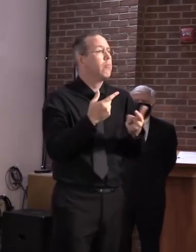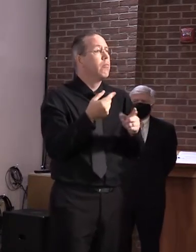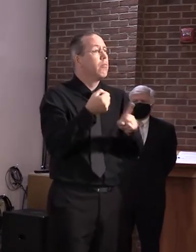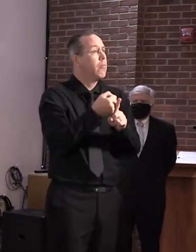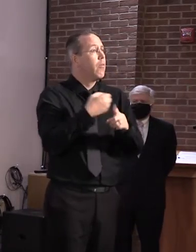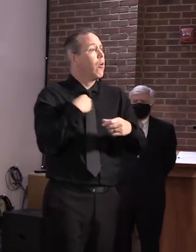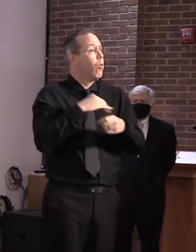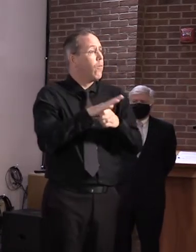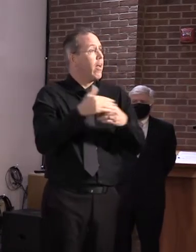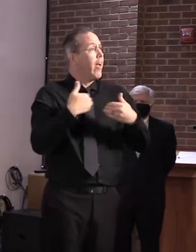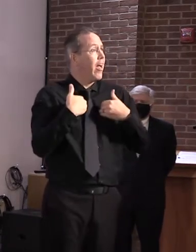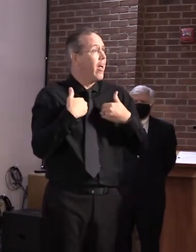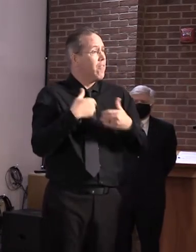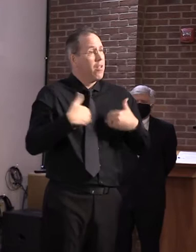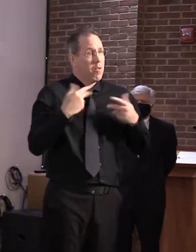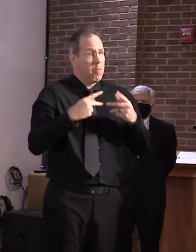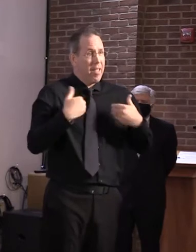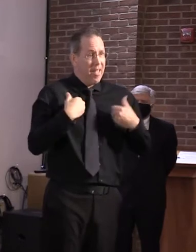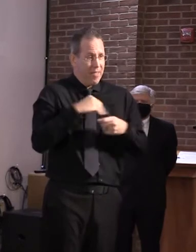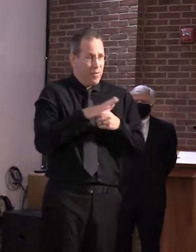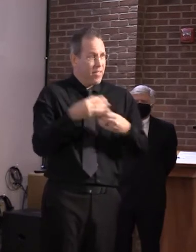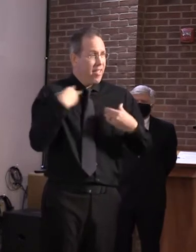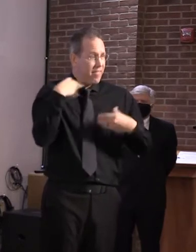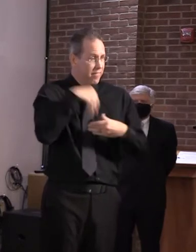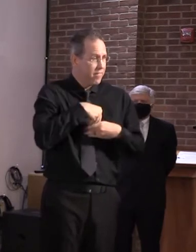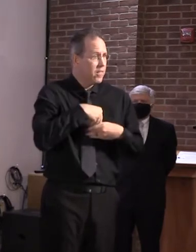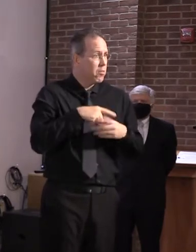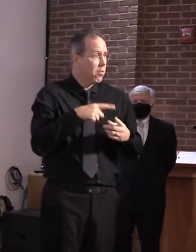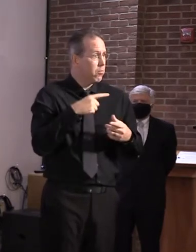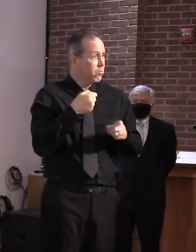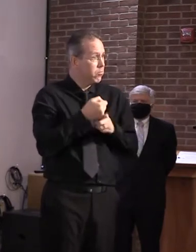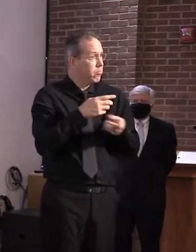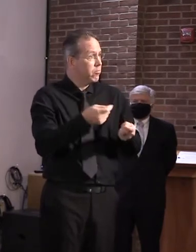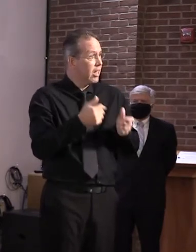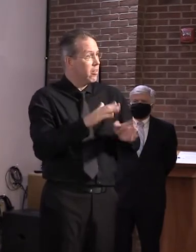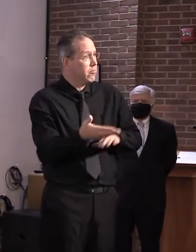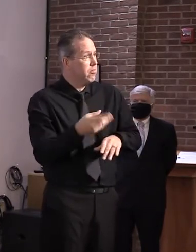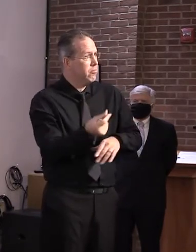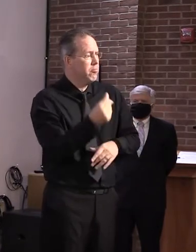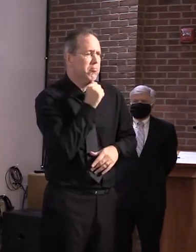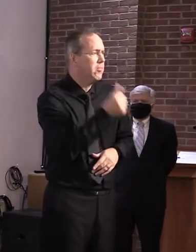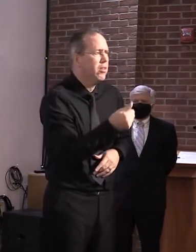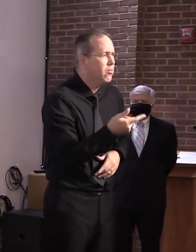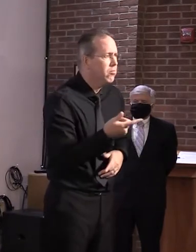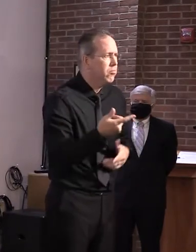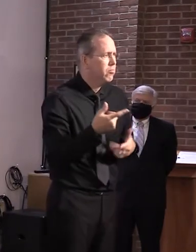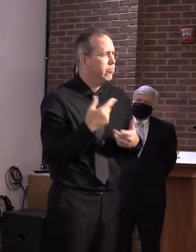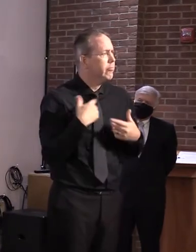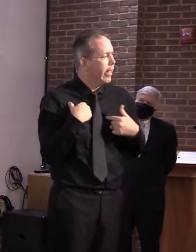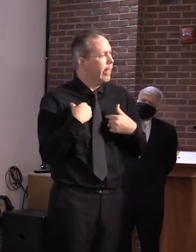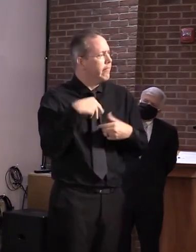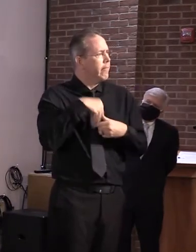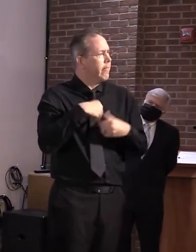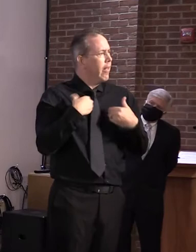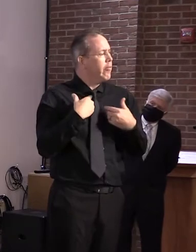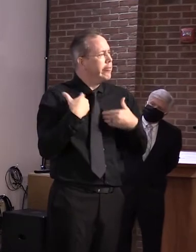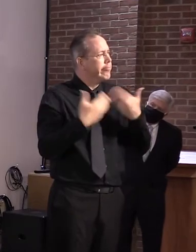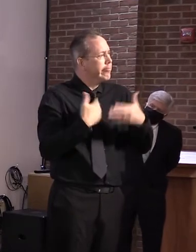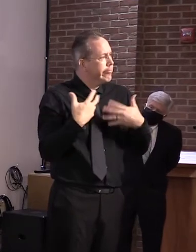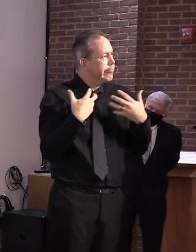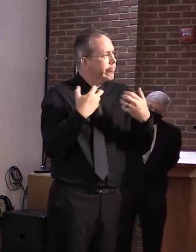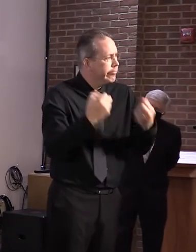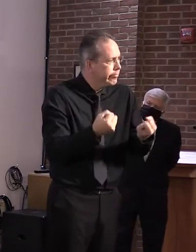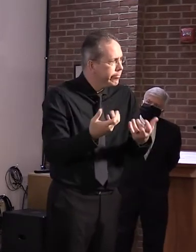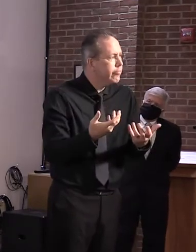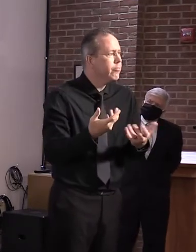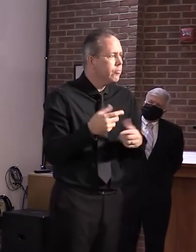notions that in prior months, this was a disease much more impacting the older and